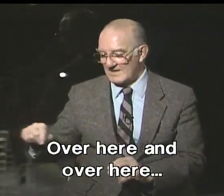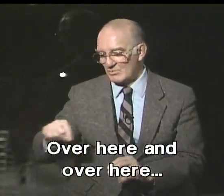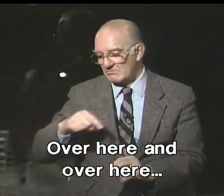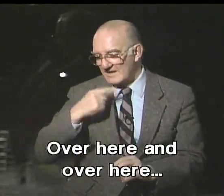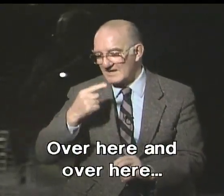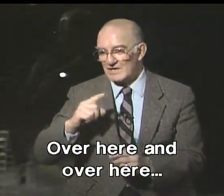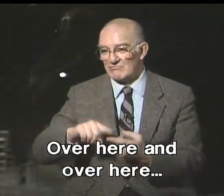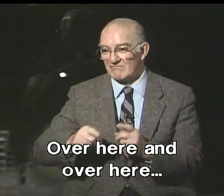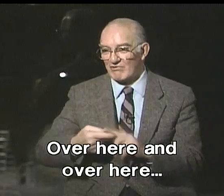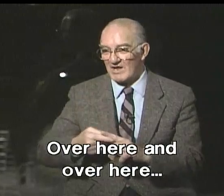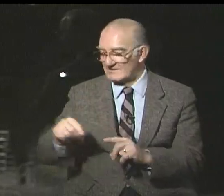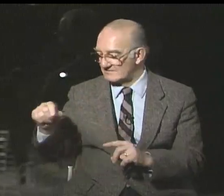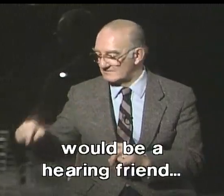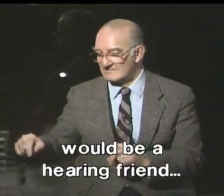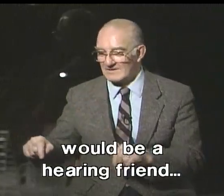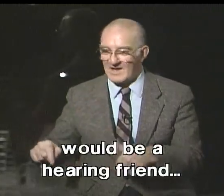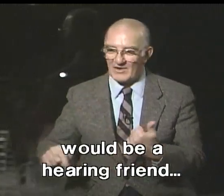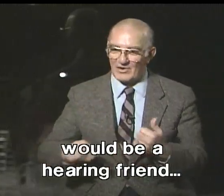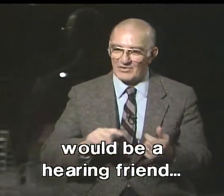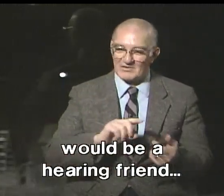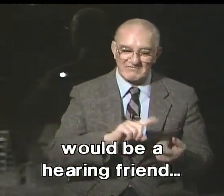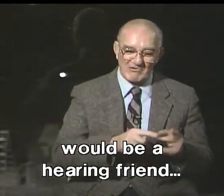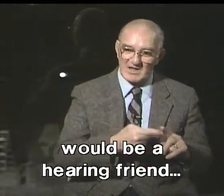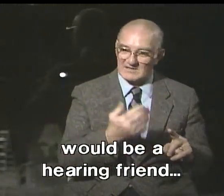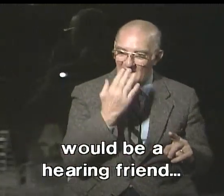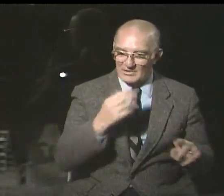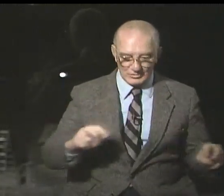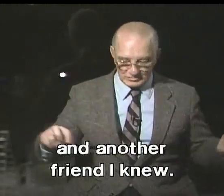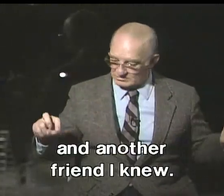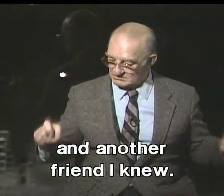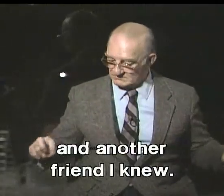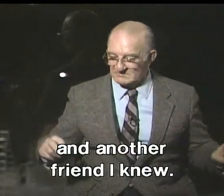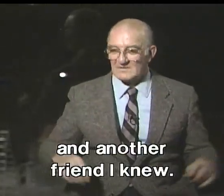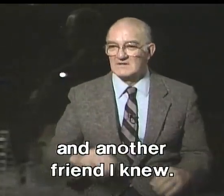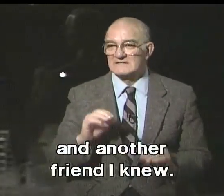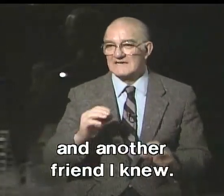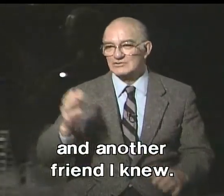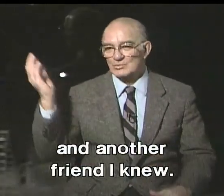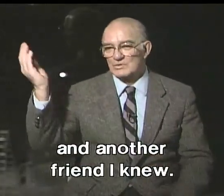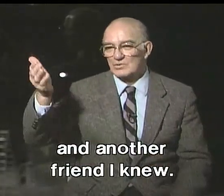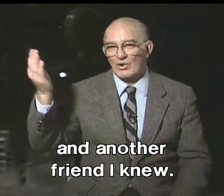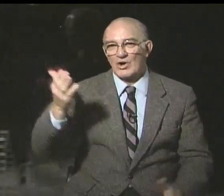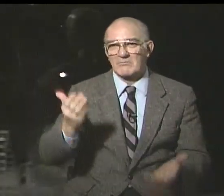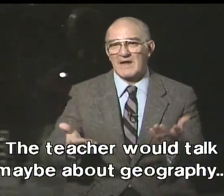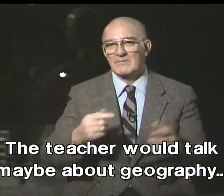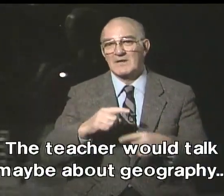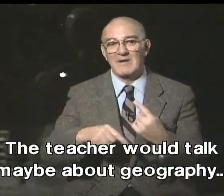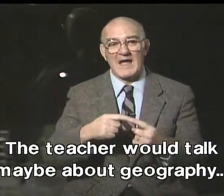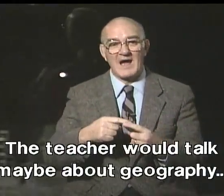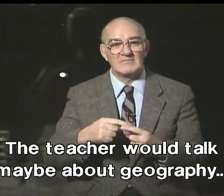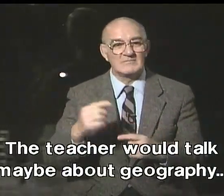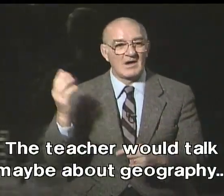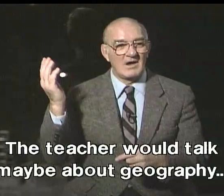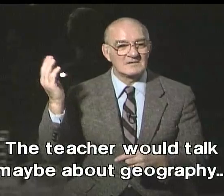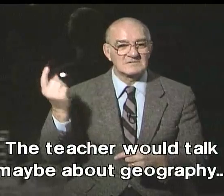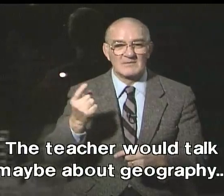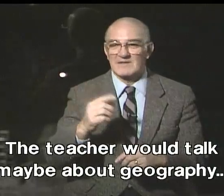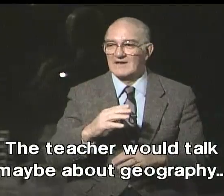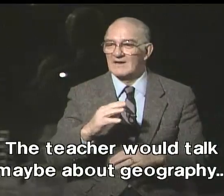be hearing friend, another friend I knew. Teacher would talk maybe about something